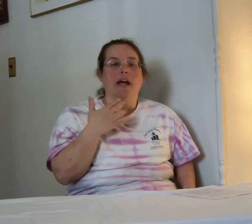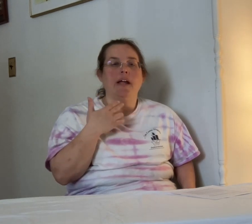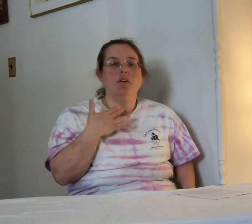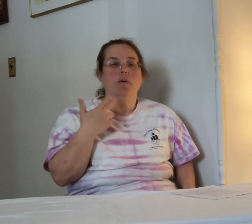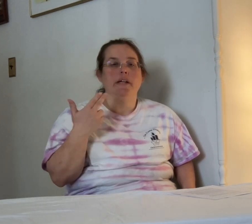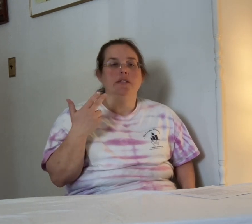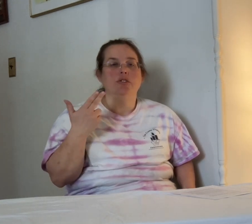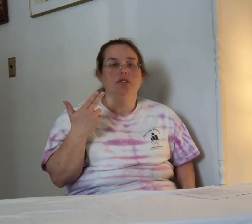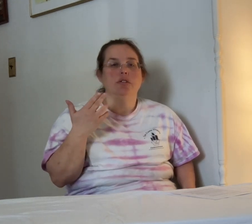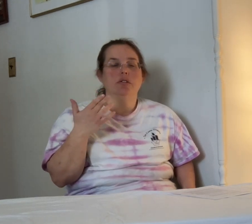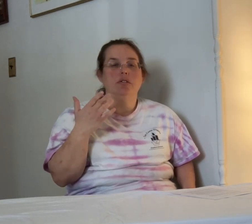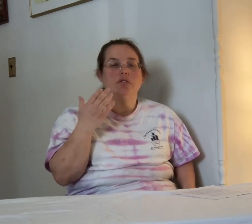language